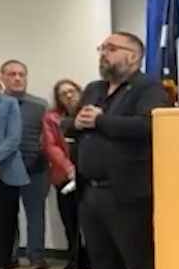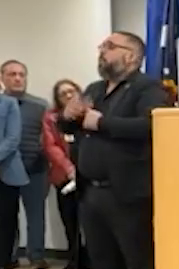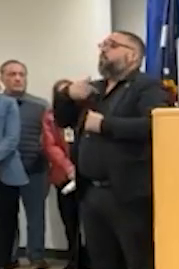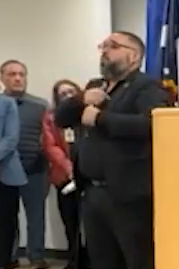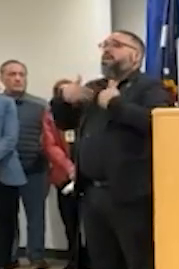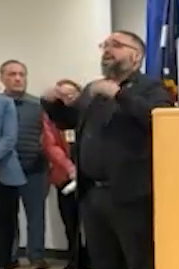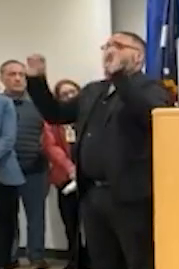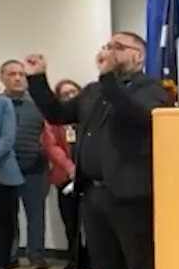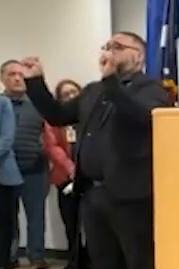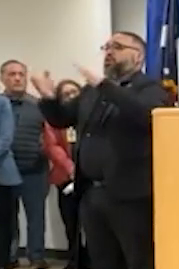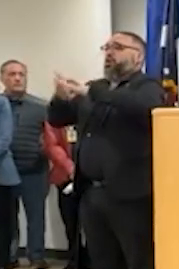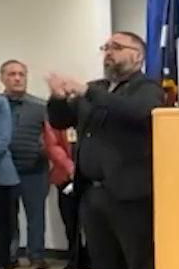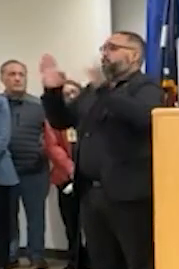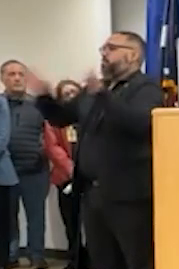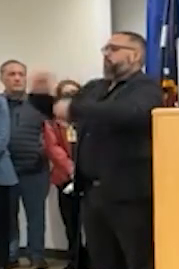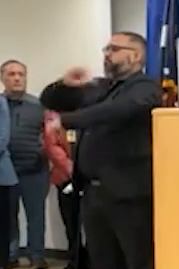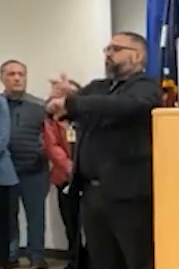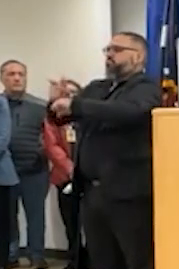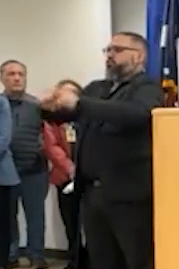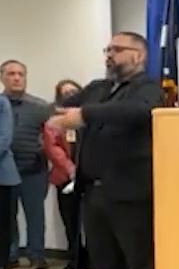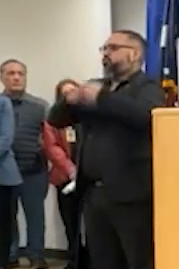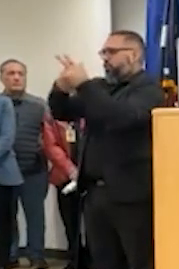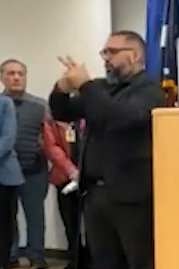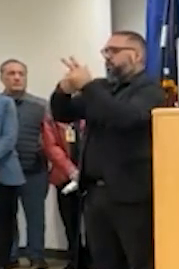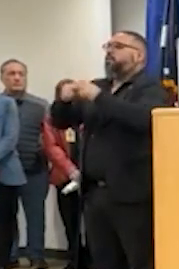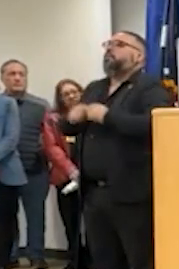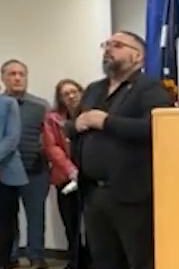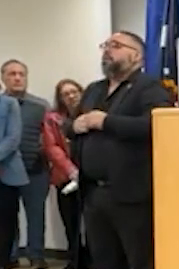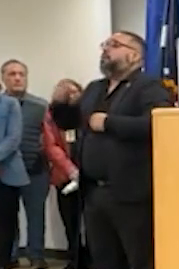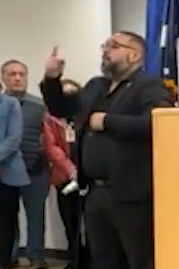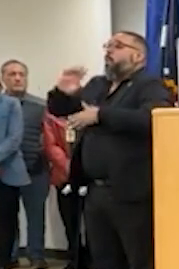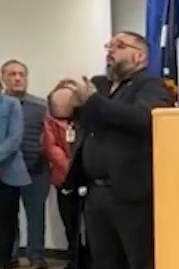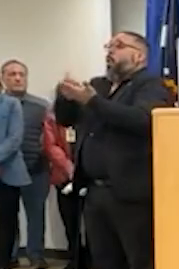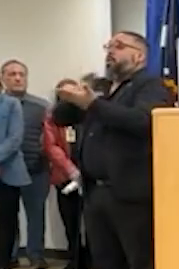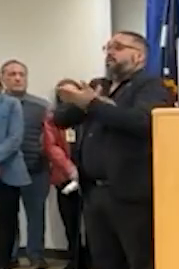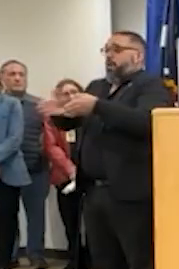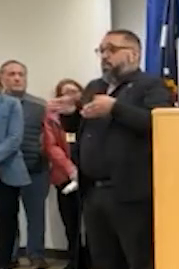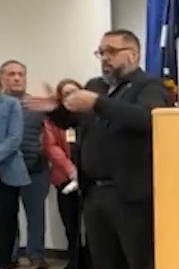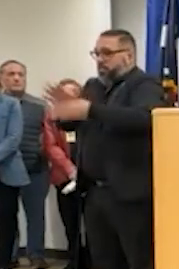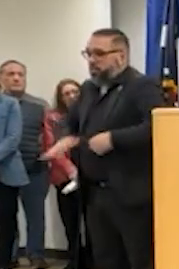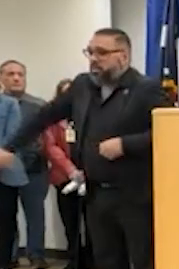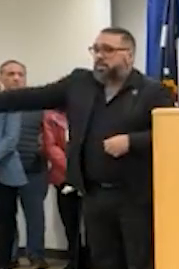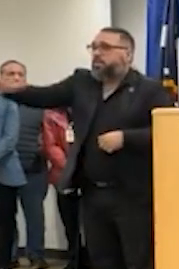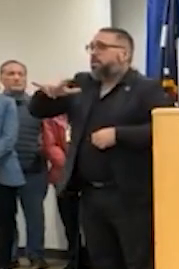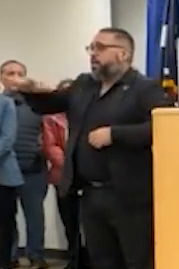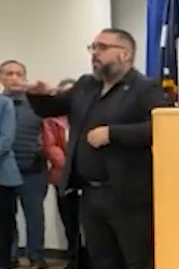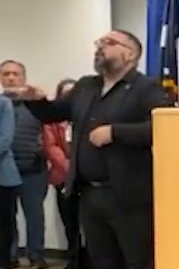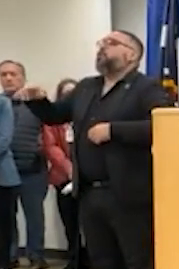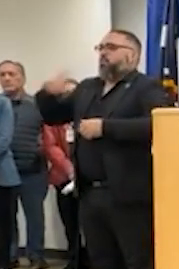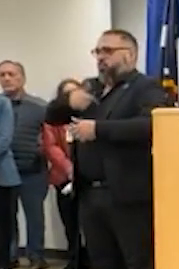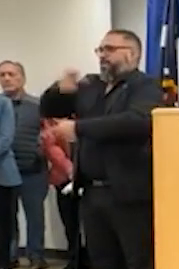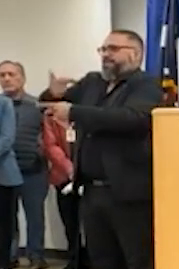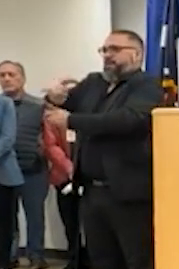emergency operation plan into effect, so that plan has already been effectuated. We pre-treat all of our airfield and all of the roadways coming in